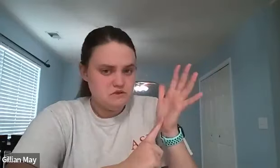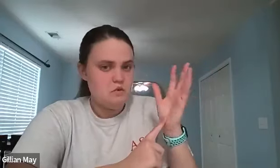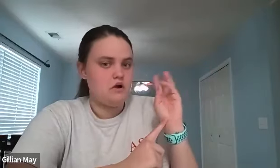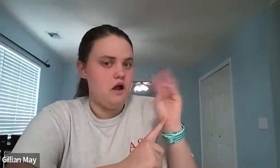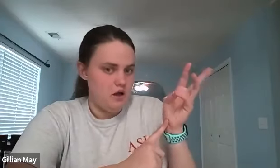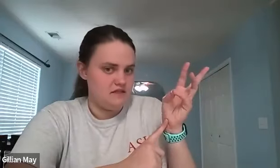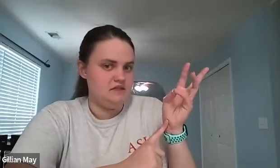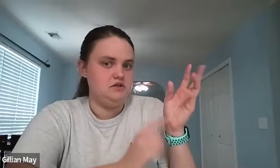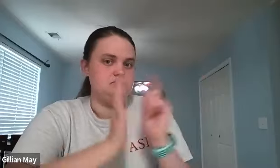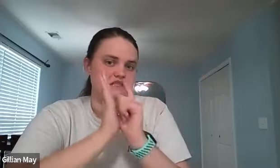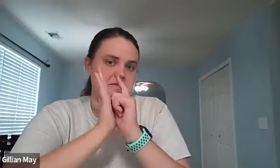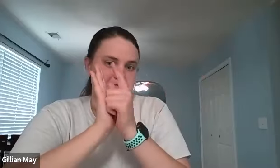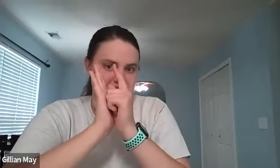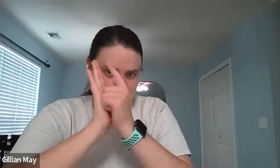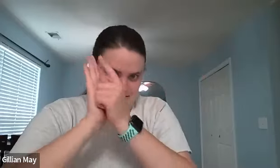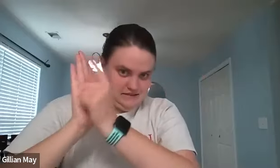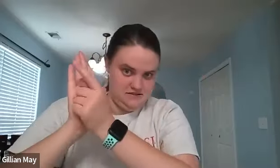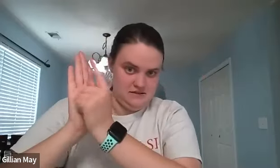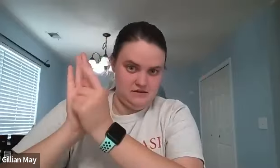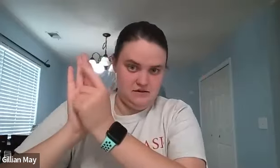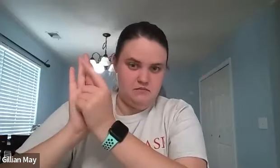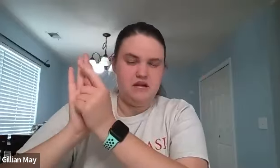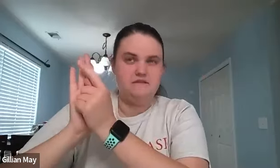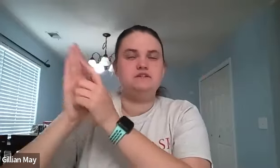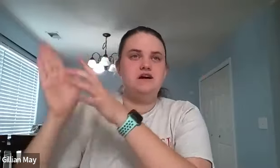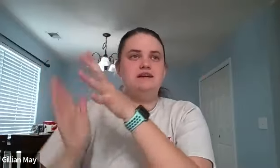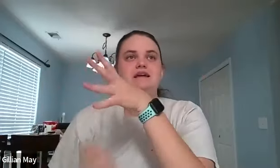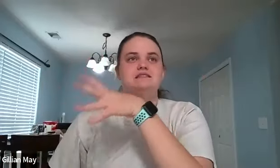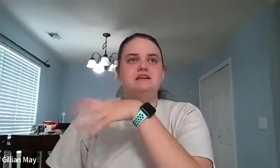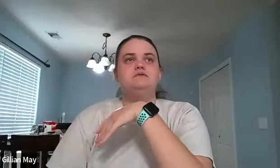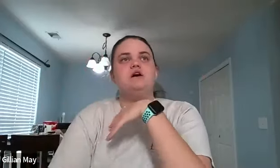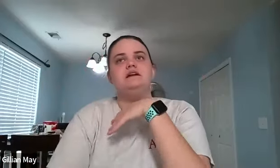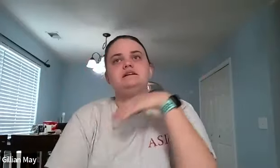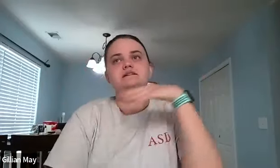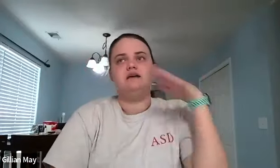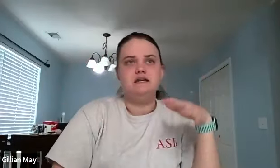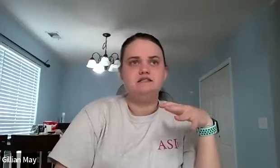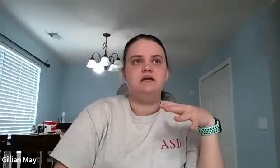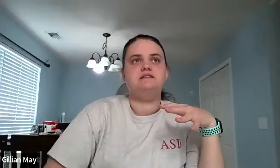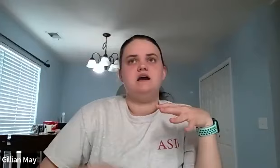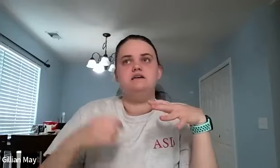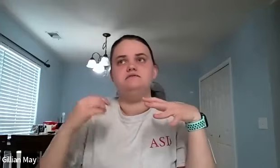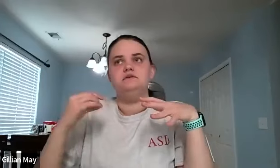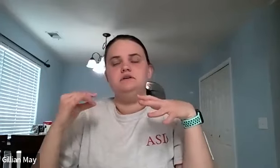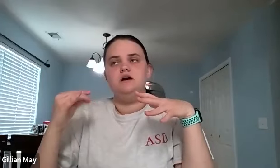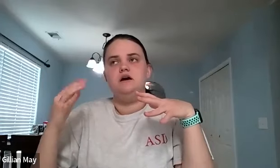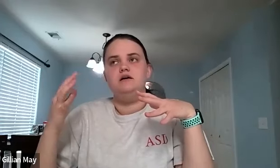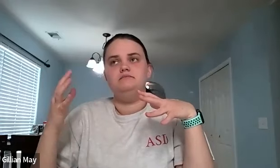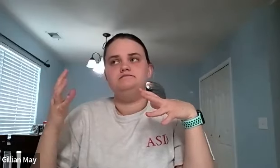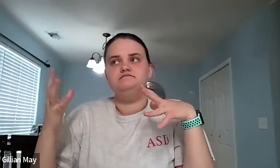more commonly used than minutes. But if you were talking, I guess, like if you were talking in a science-based kind of